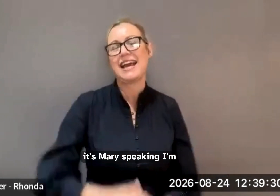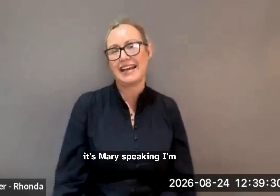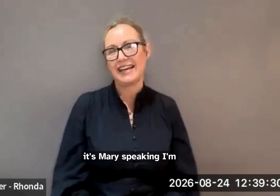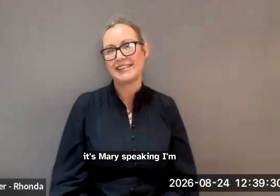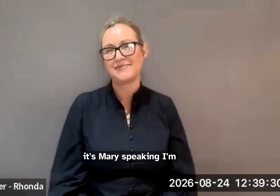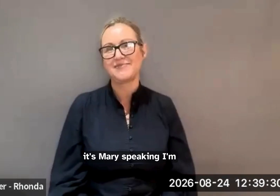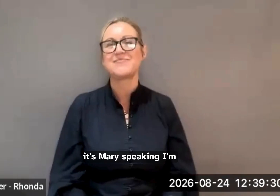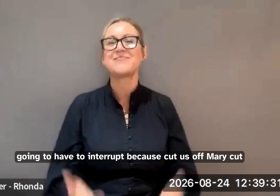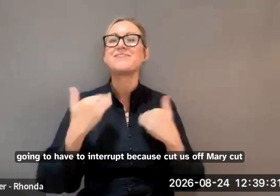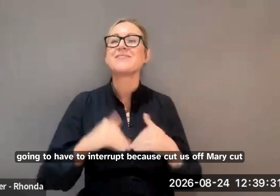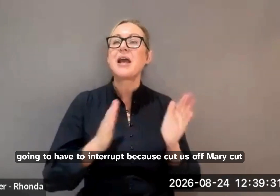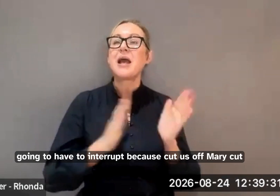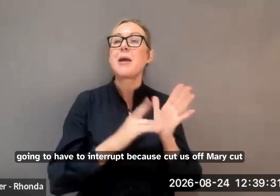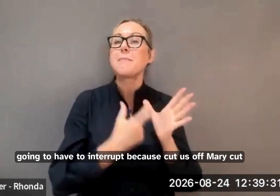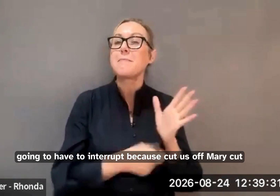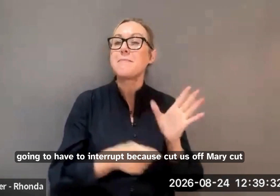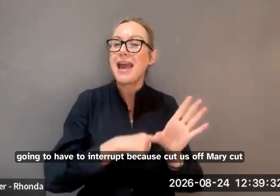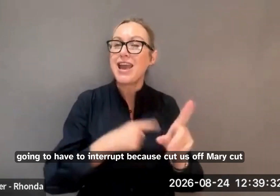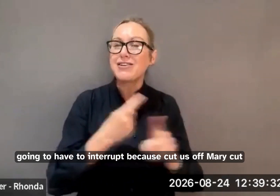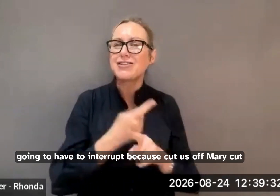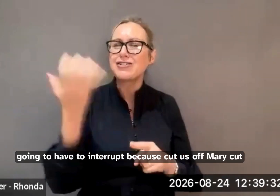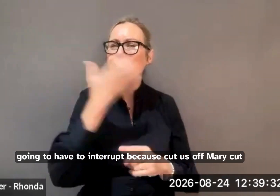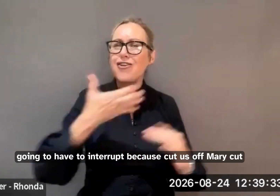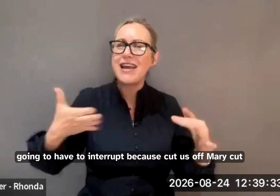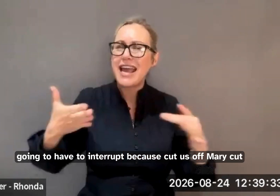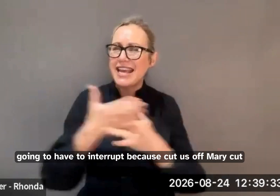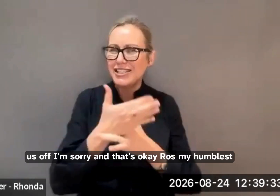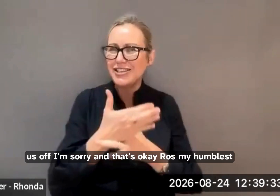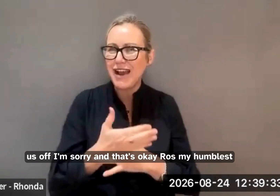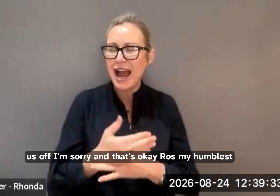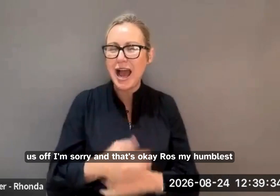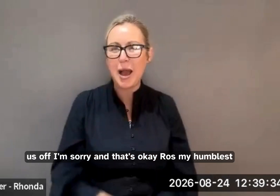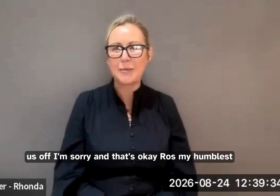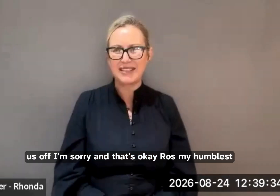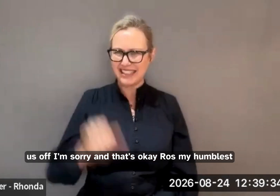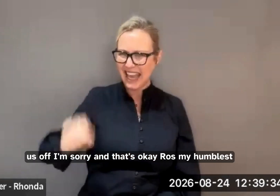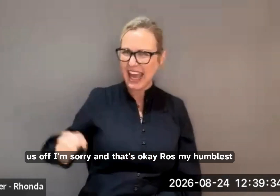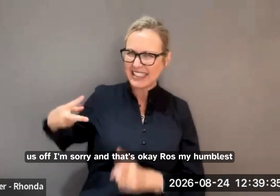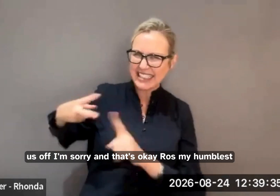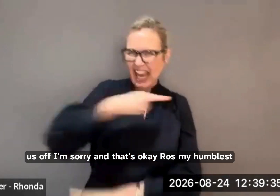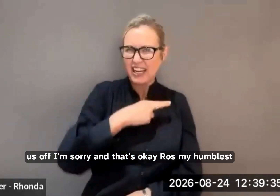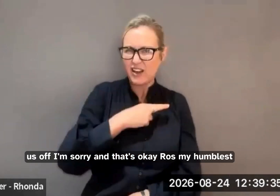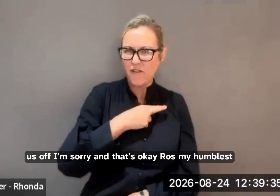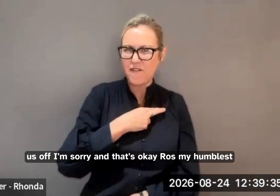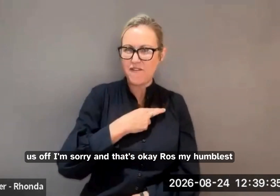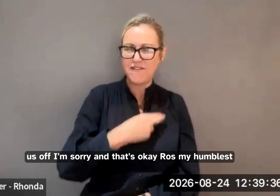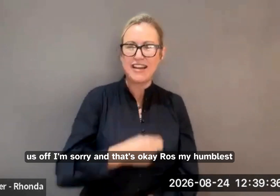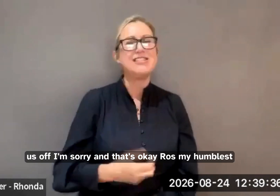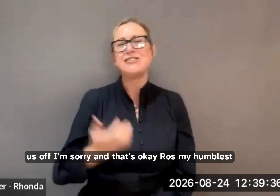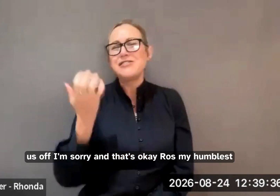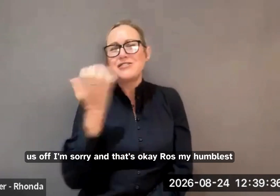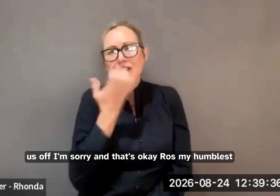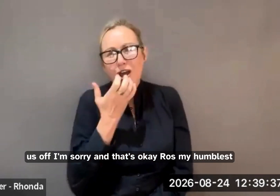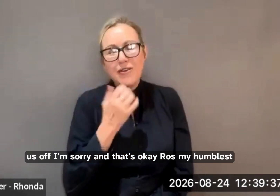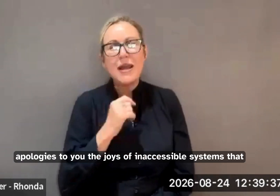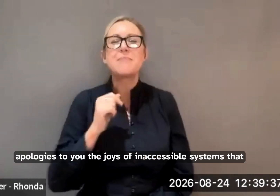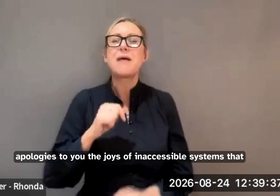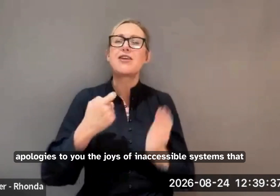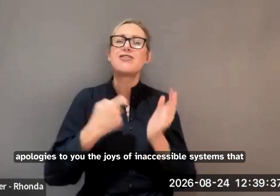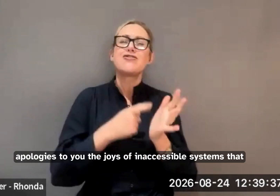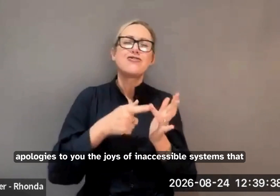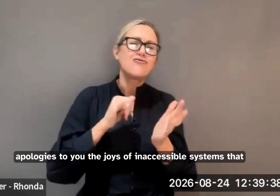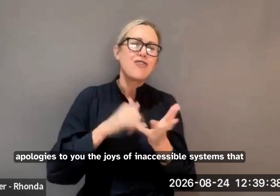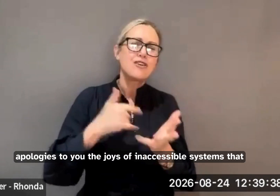it's Mary speaking. I'm going to have to interrupt because cut us off, Mary. I'm sorry, and that's okay. Ros, my